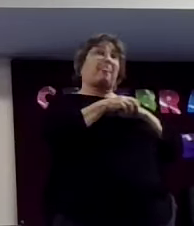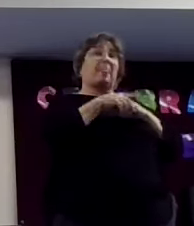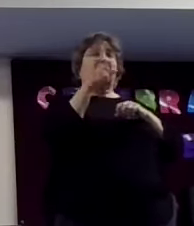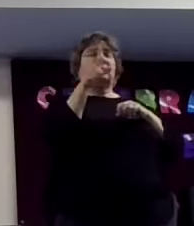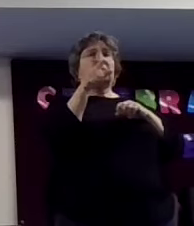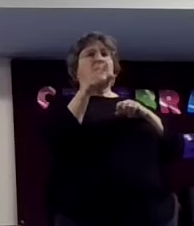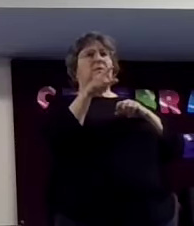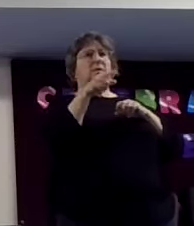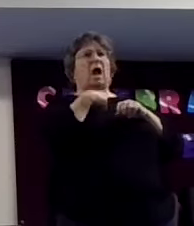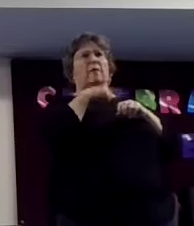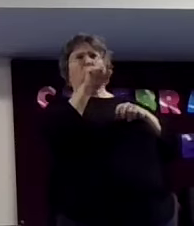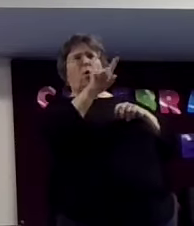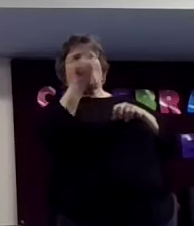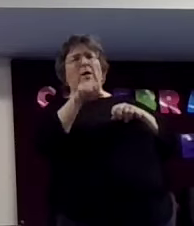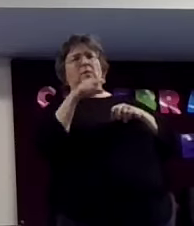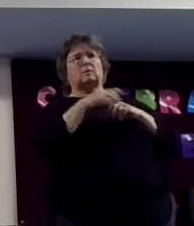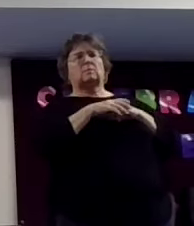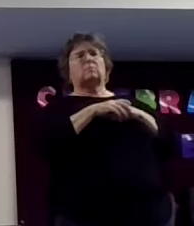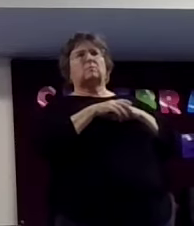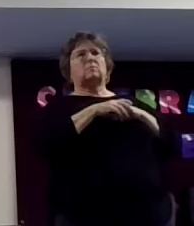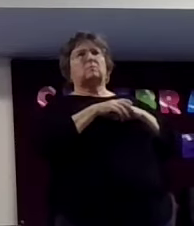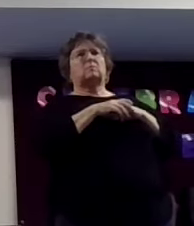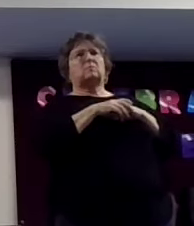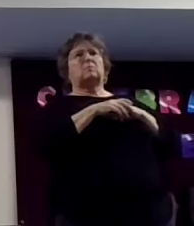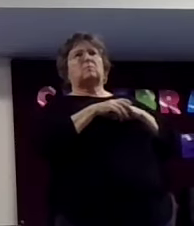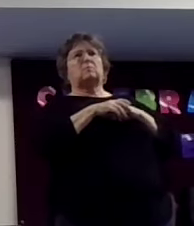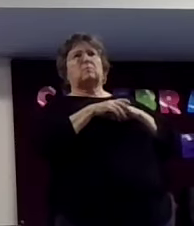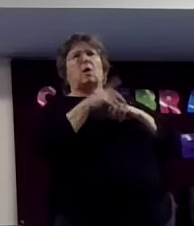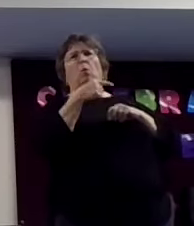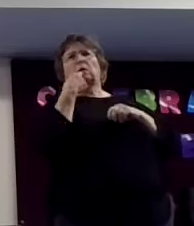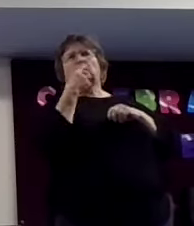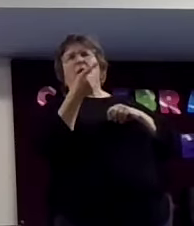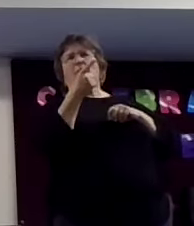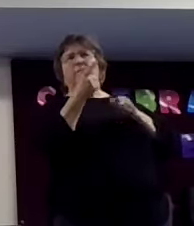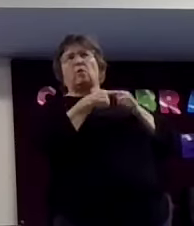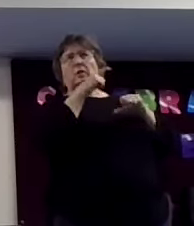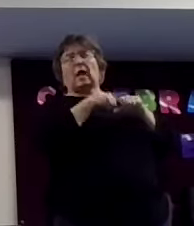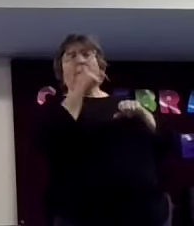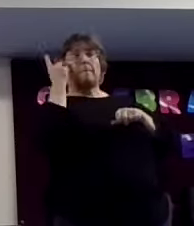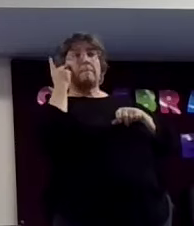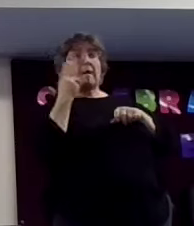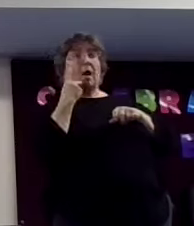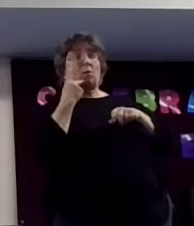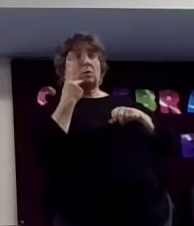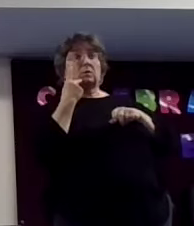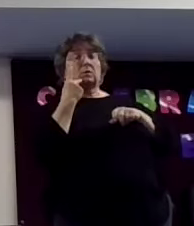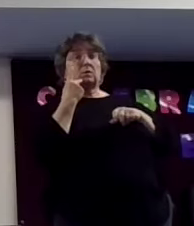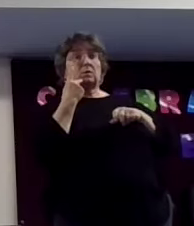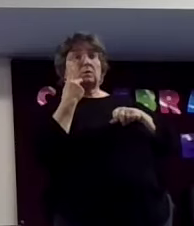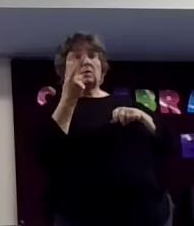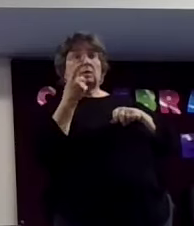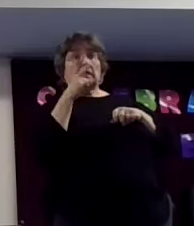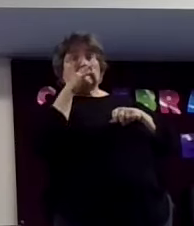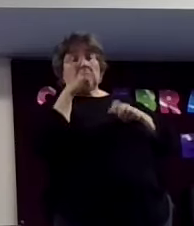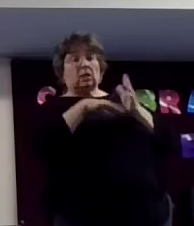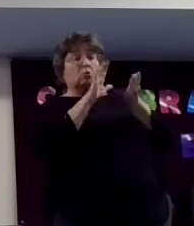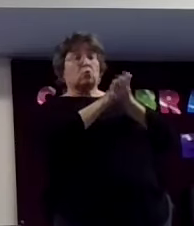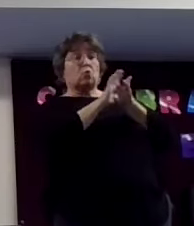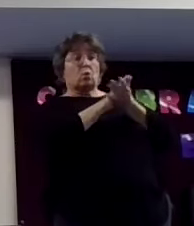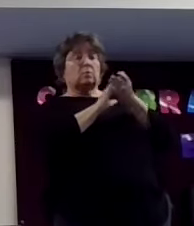Yes, sir. I have a question for you. What would you say for the first time parents that are finally putting the kids in